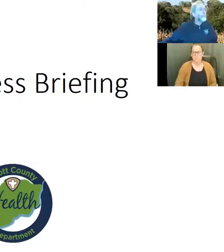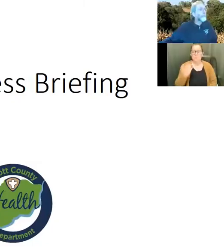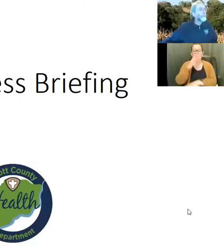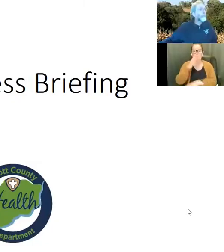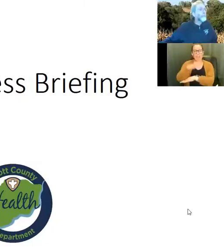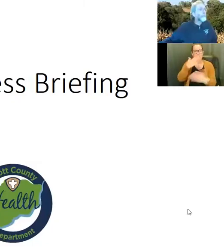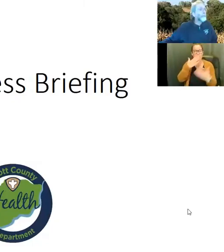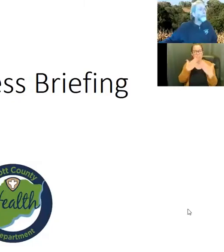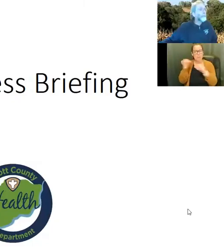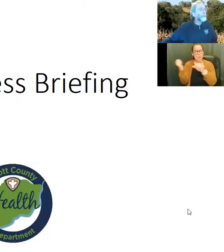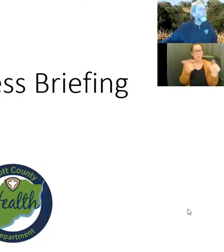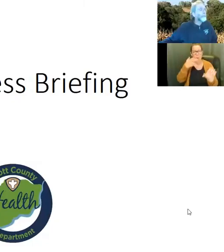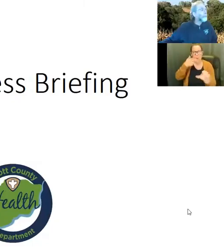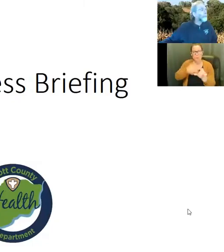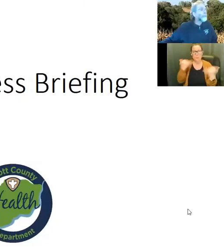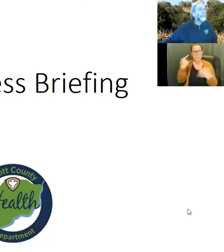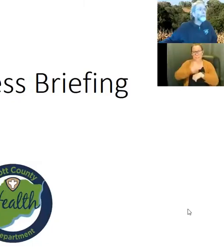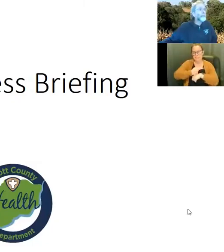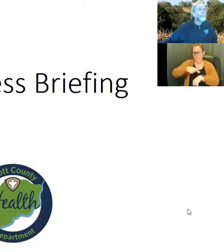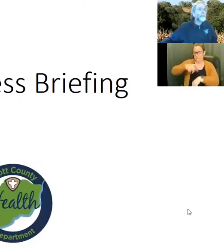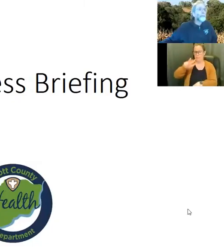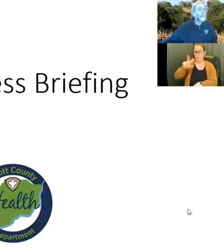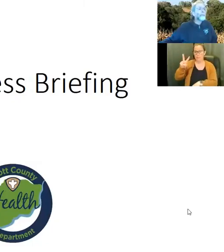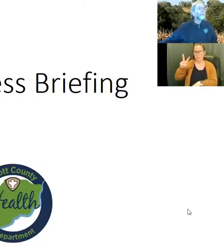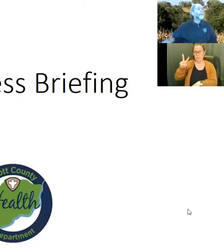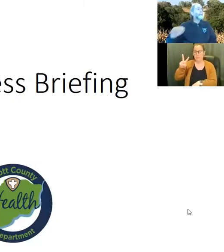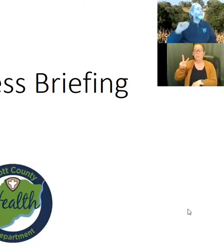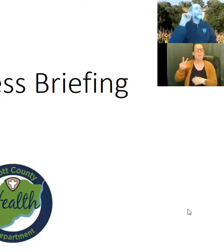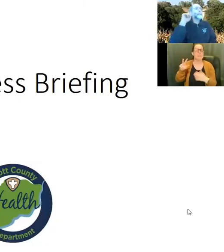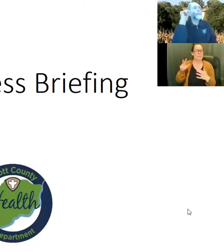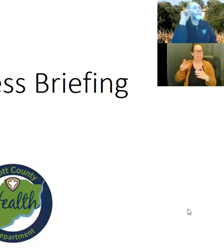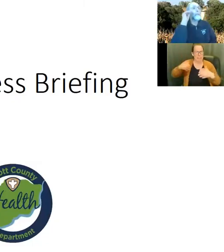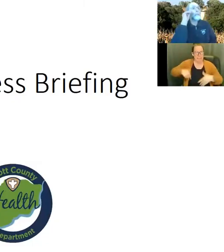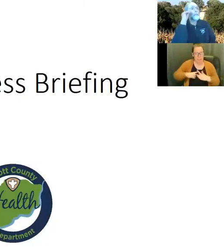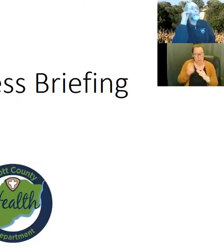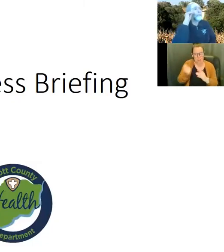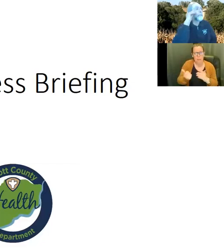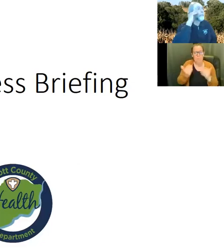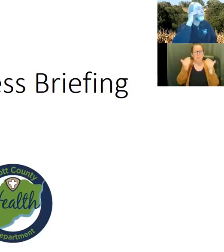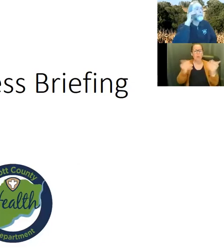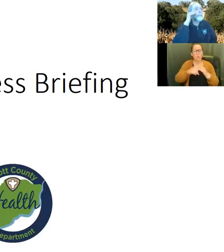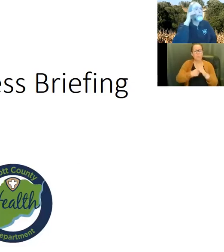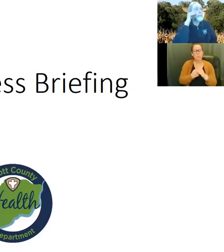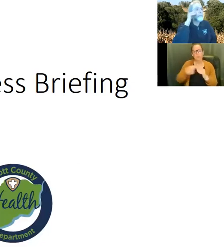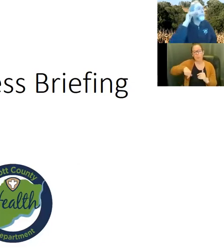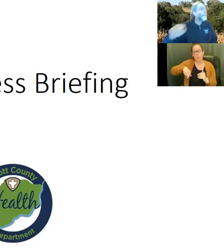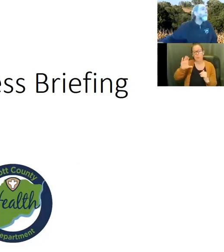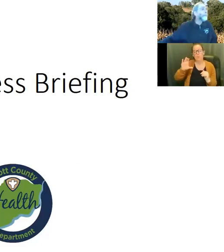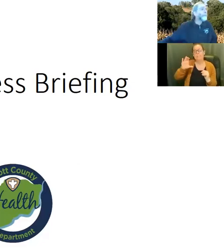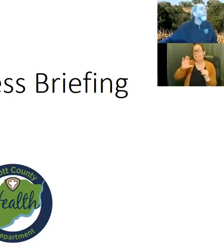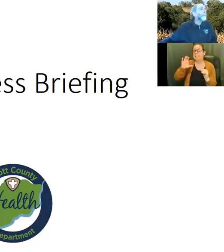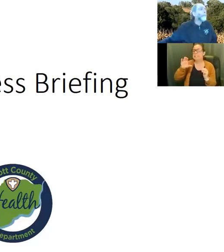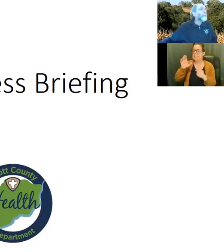Thank you all for joining us today. It's 3:32, getting a little bit of a late start, but we'll go ahead and get started with today's QC COVID-19